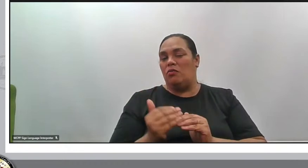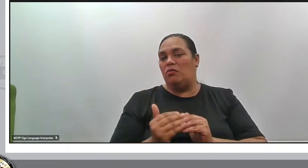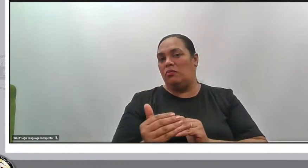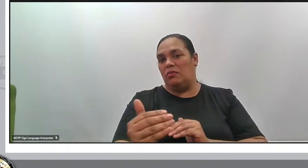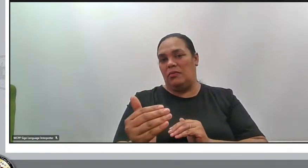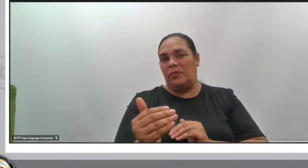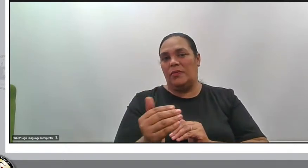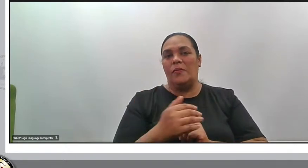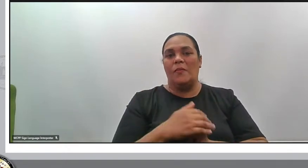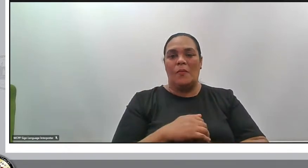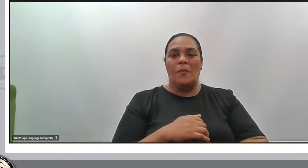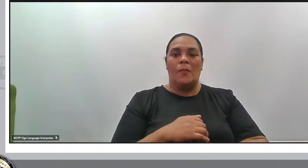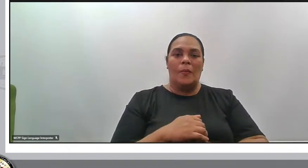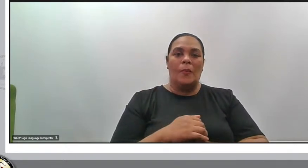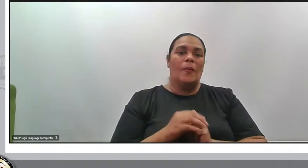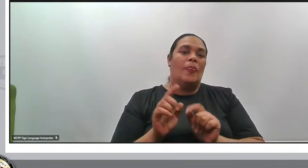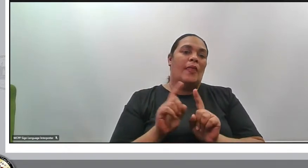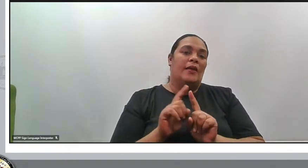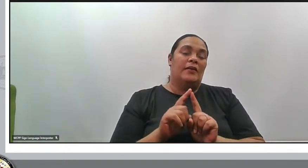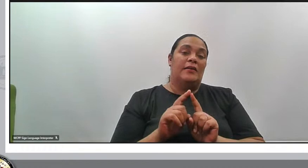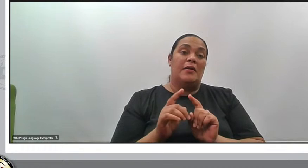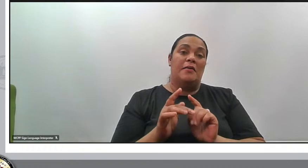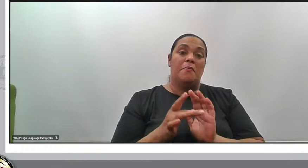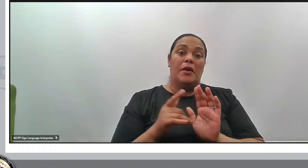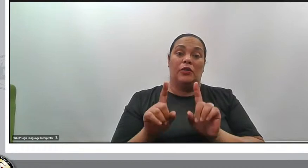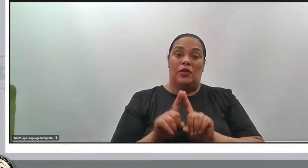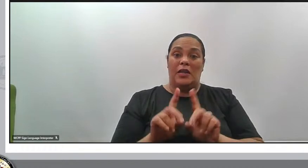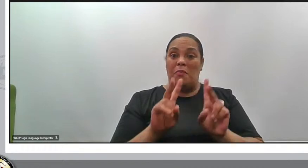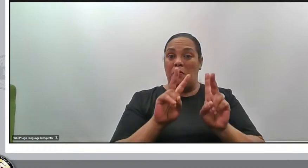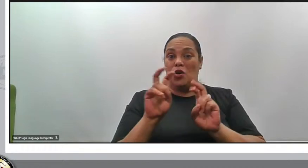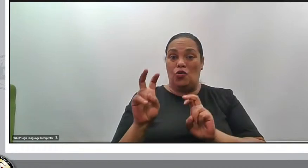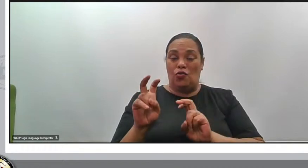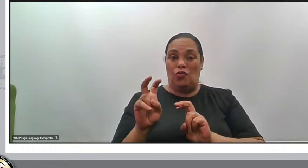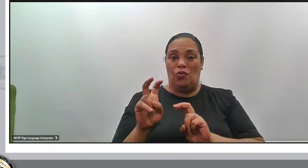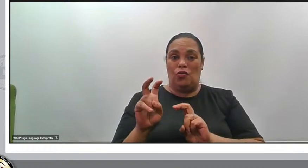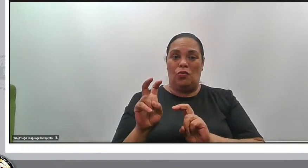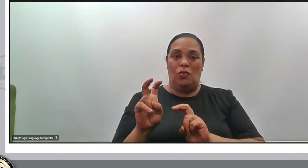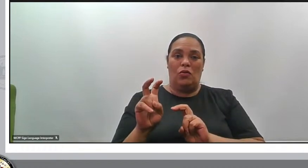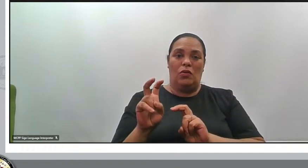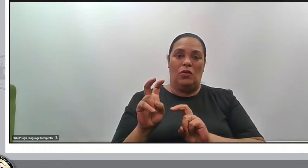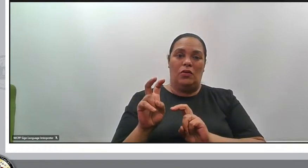And then also on the same page, on the issue of a